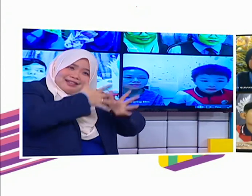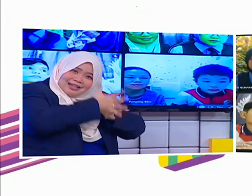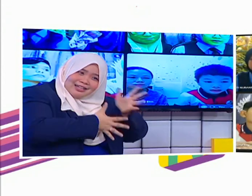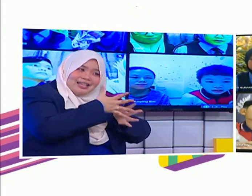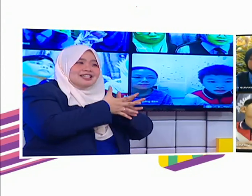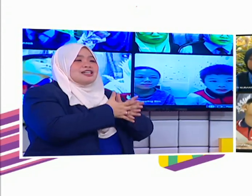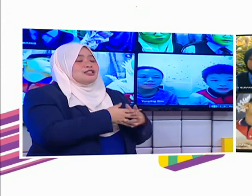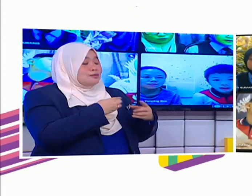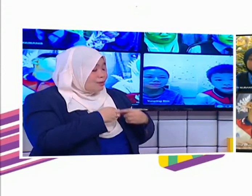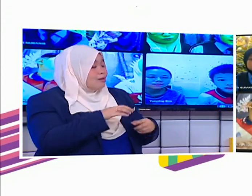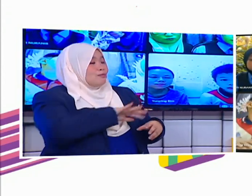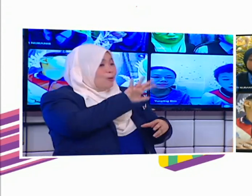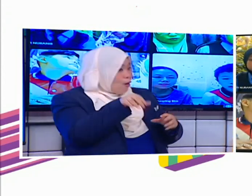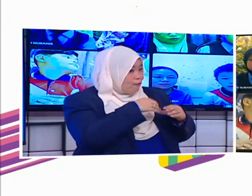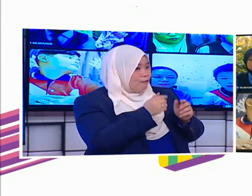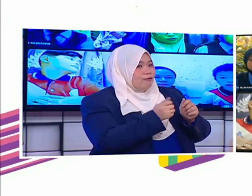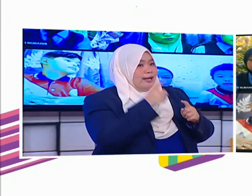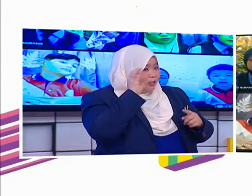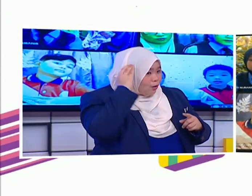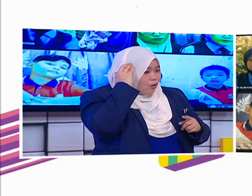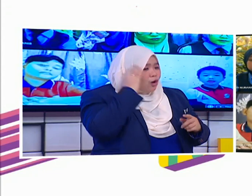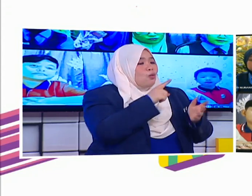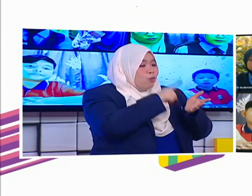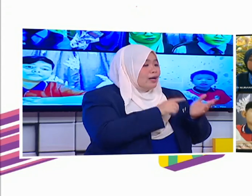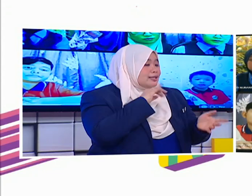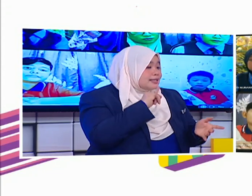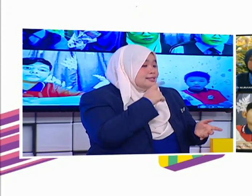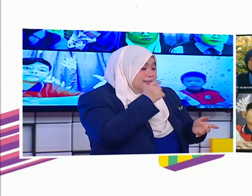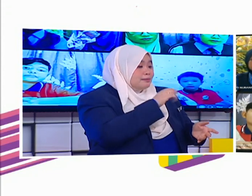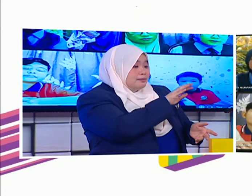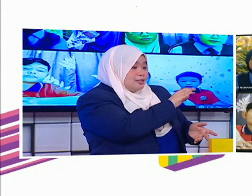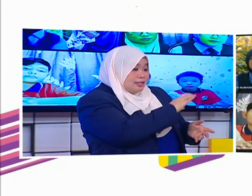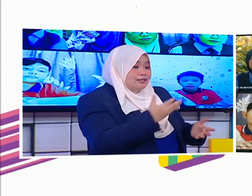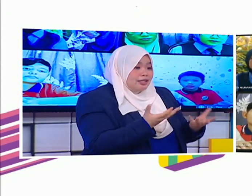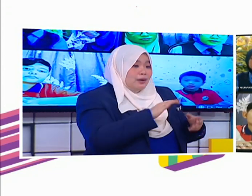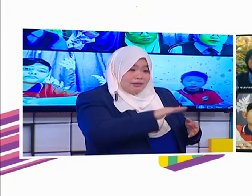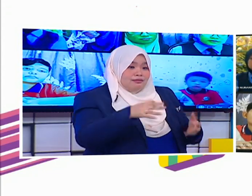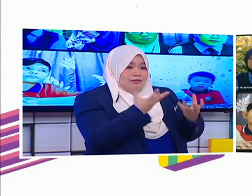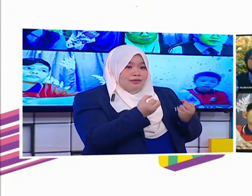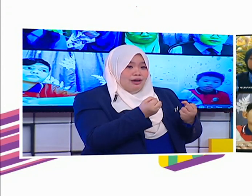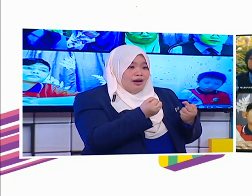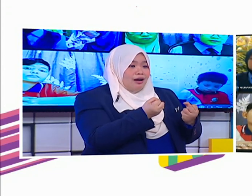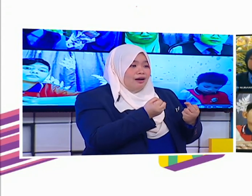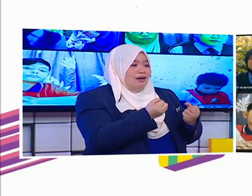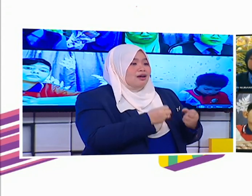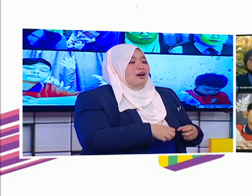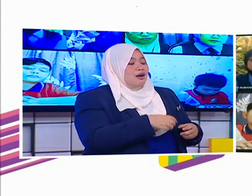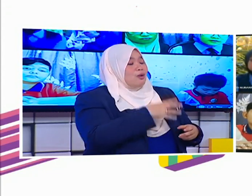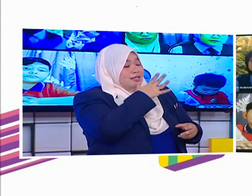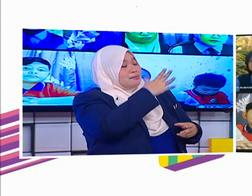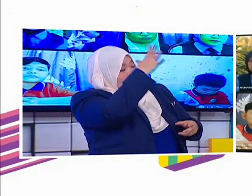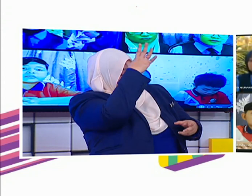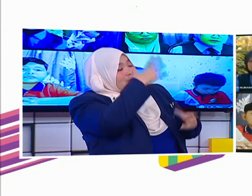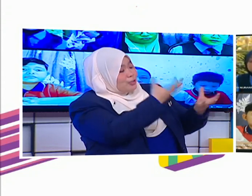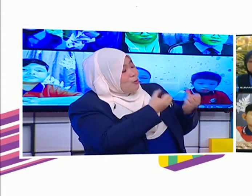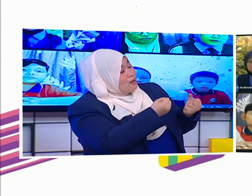correct signing. So both can know what is the children one, what